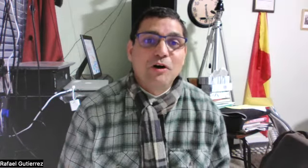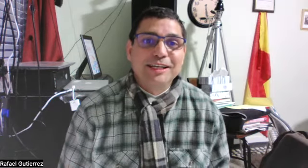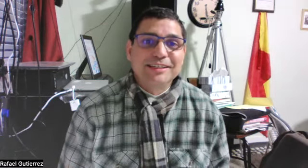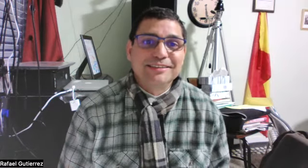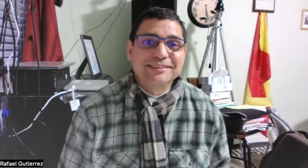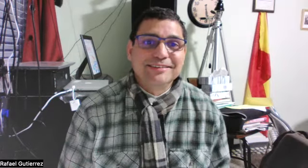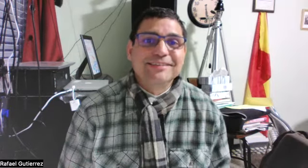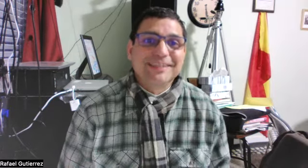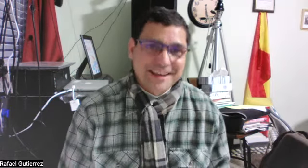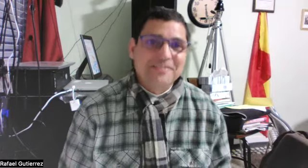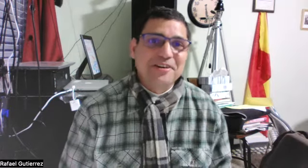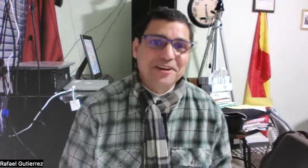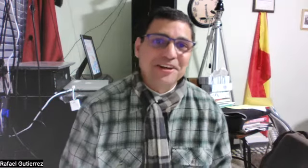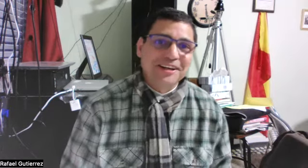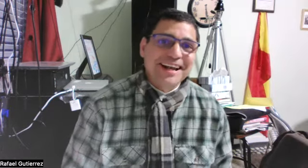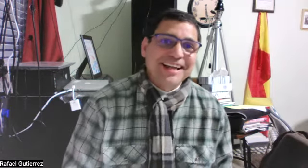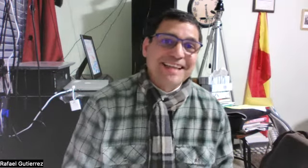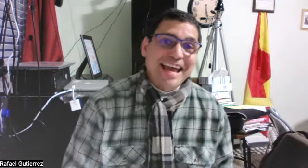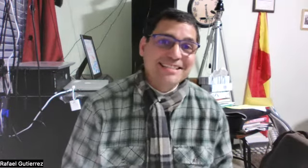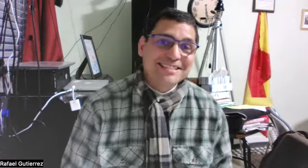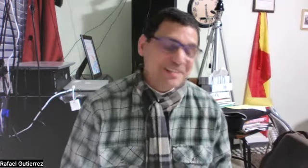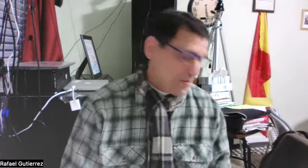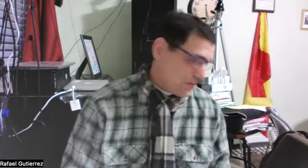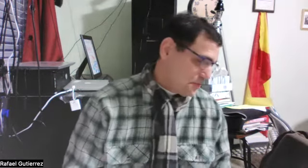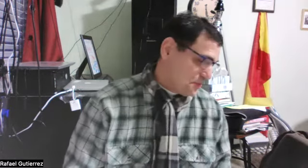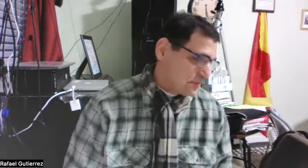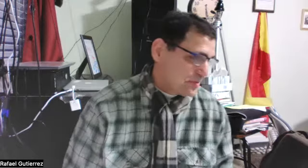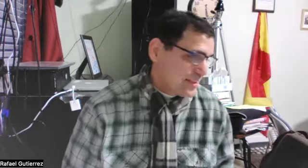falling, yeah, very good. Dance,